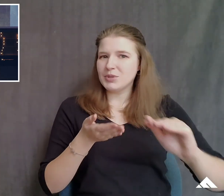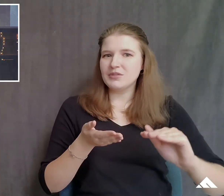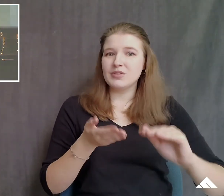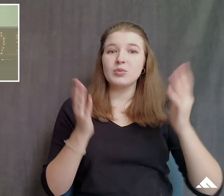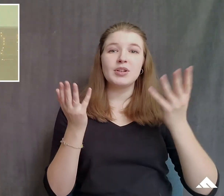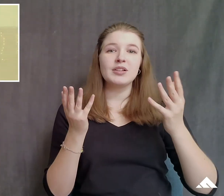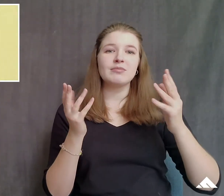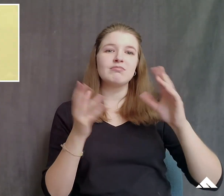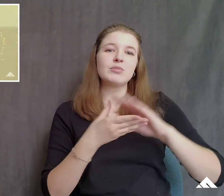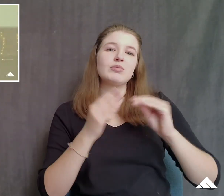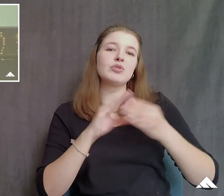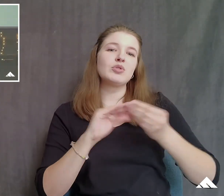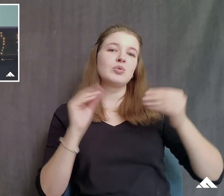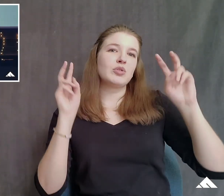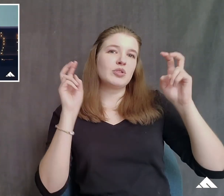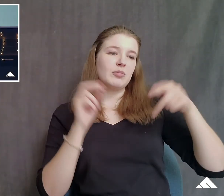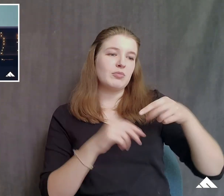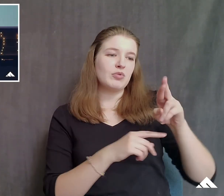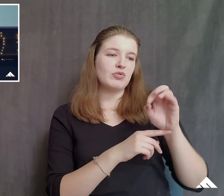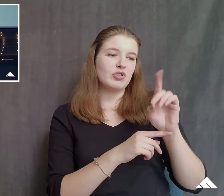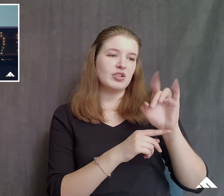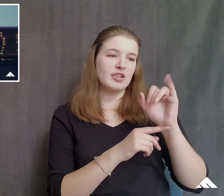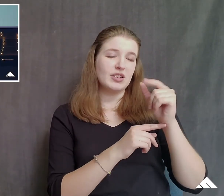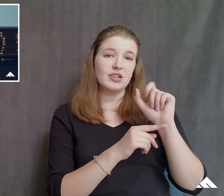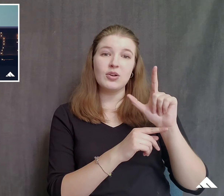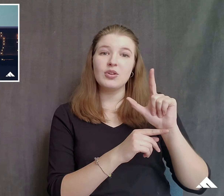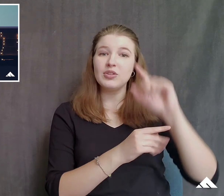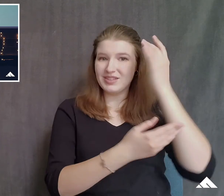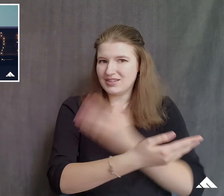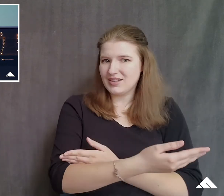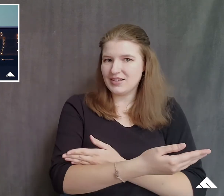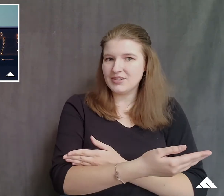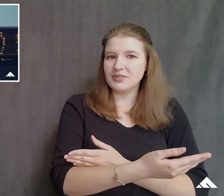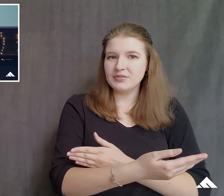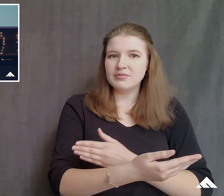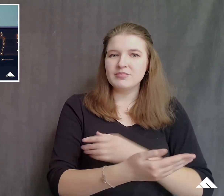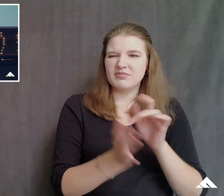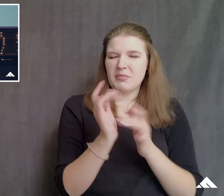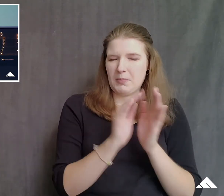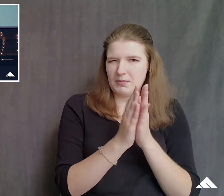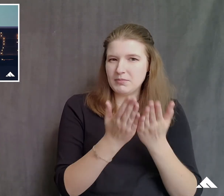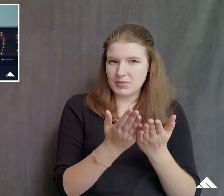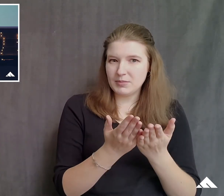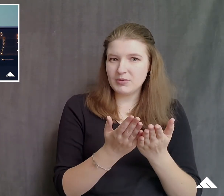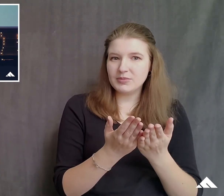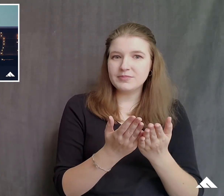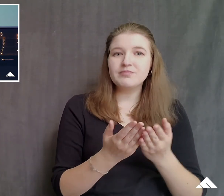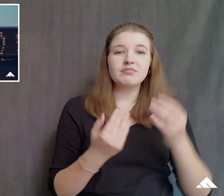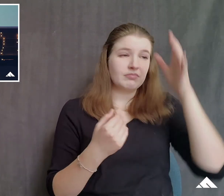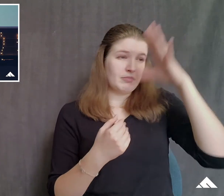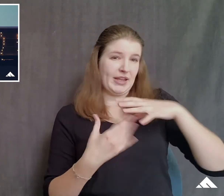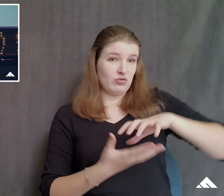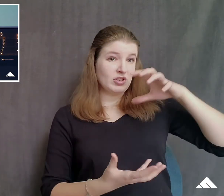read it, but I just want to remind you of it. You're familiar. It was a wealthy man who had two sons, you know. The younger one comes into